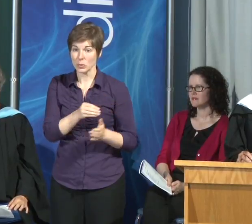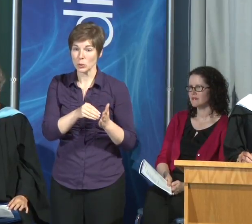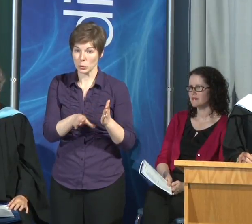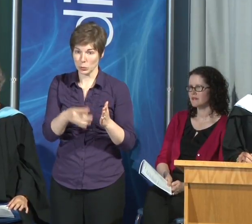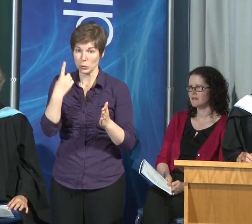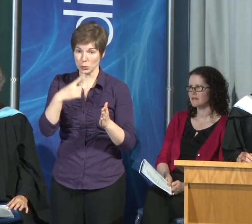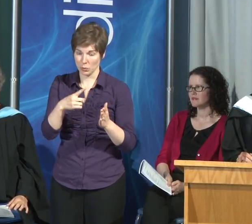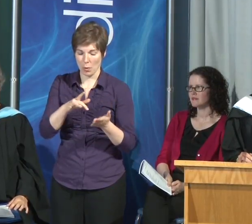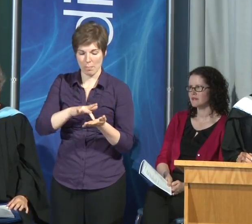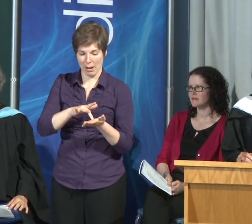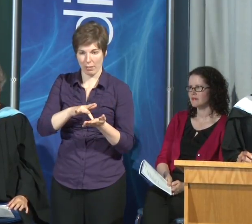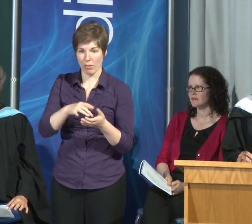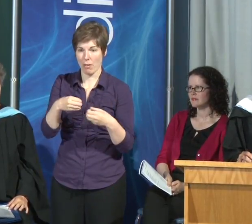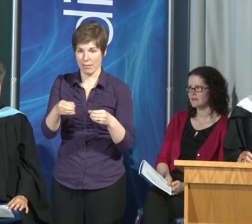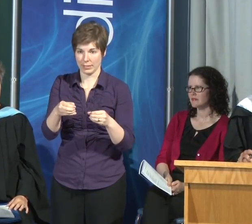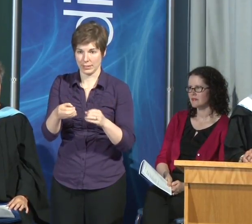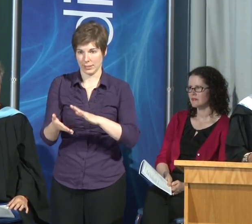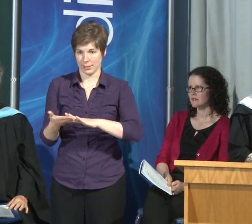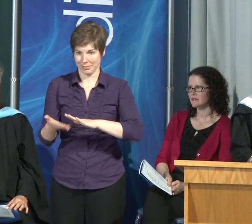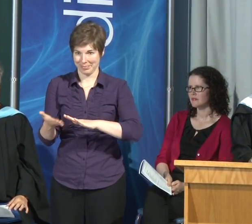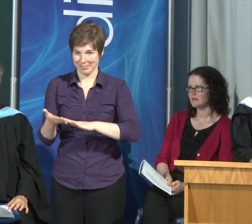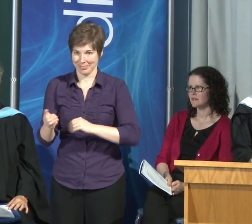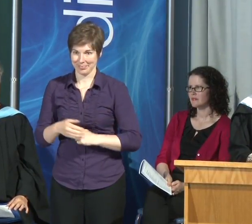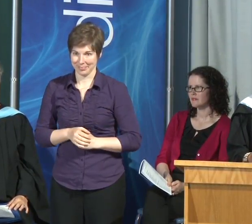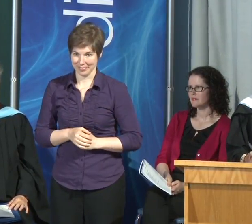Medical Office Administration.